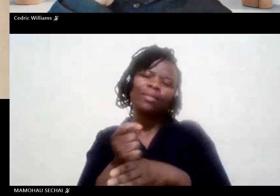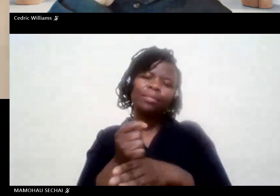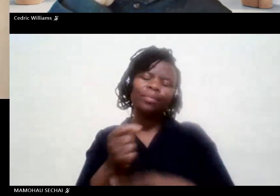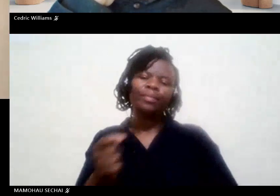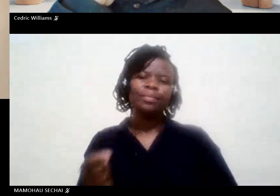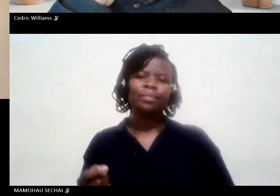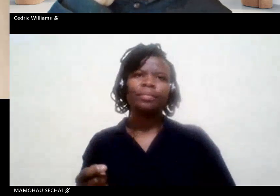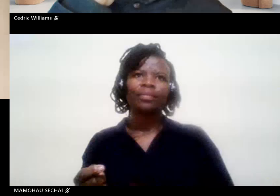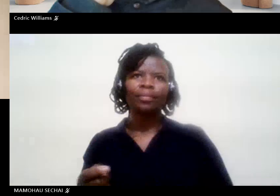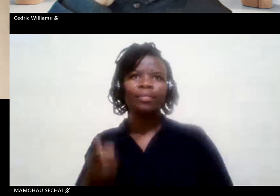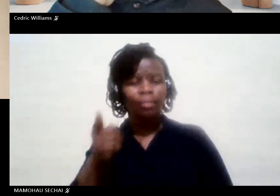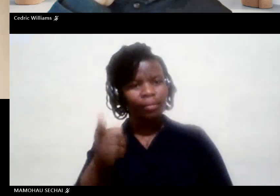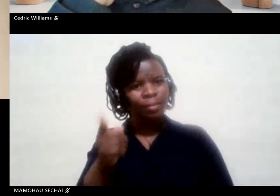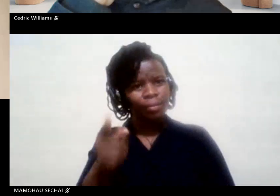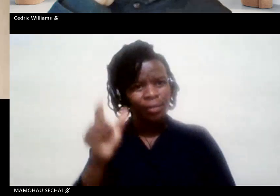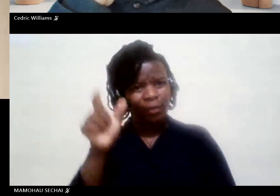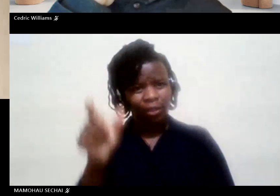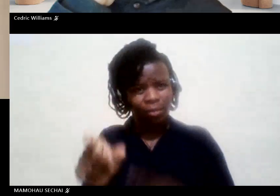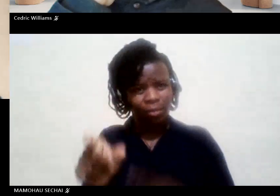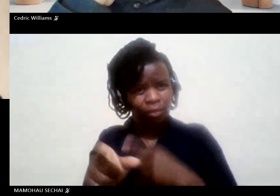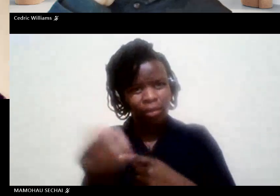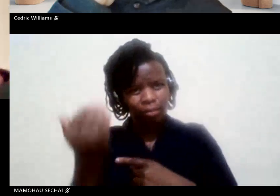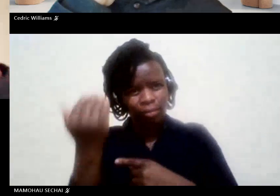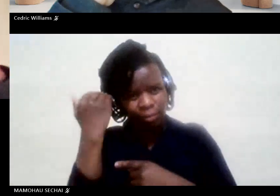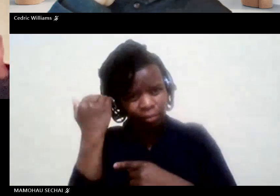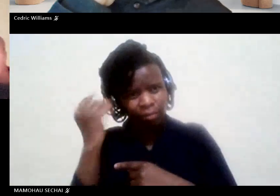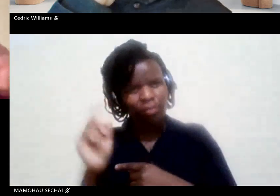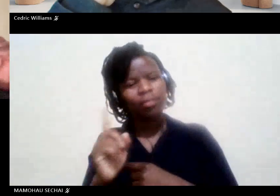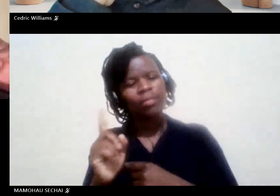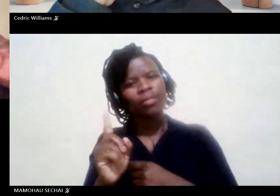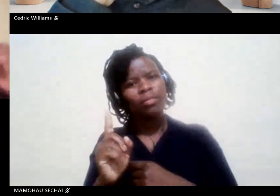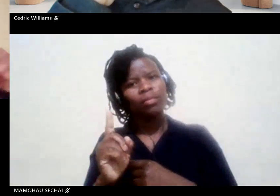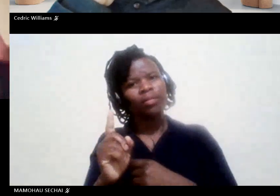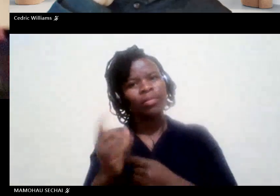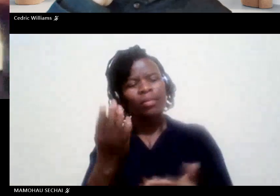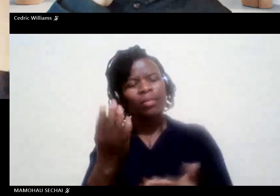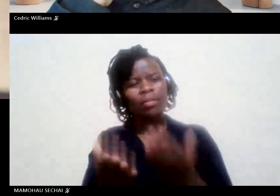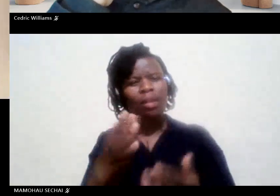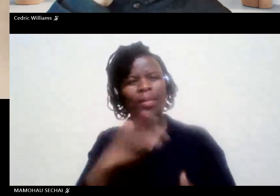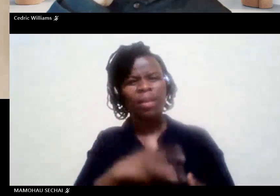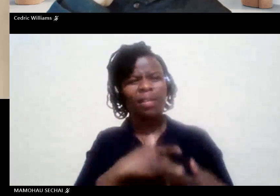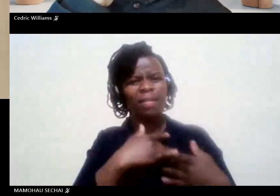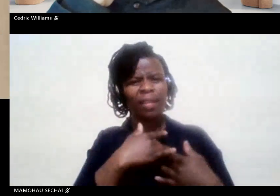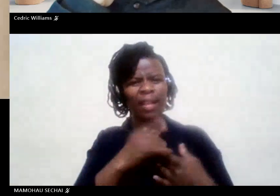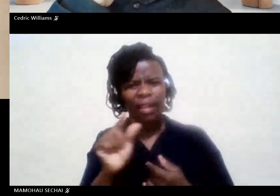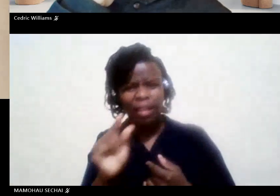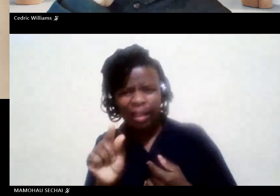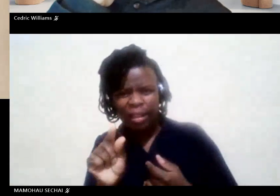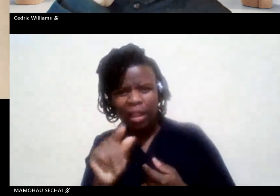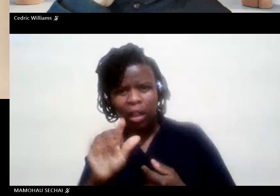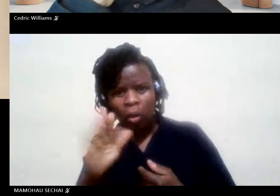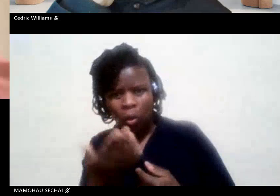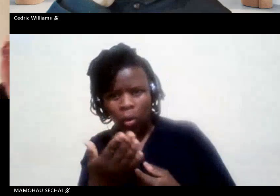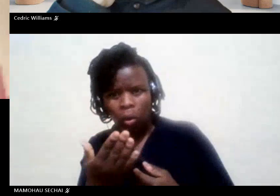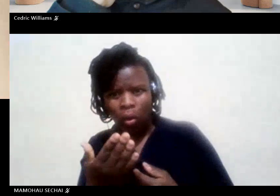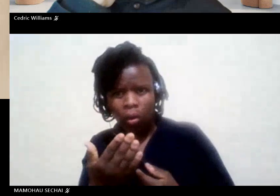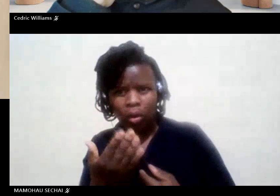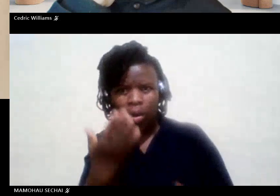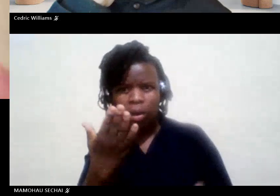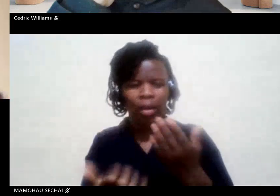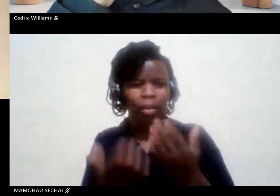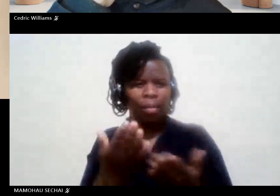either insignificance or they're feeling little, and they now want to act it out, on people